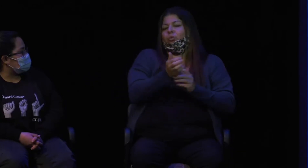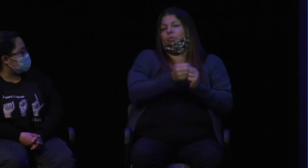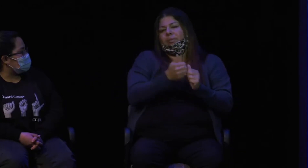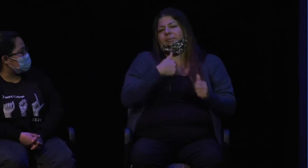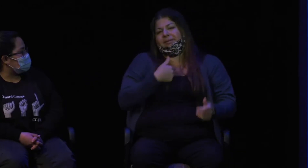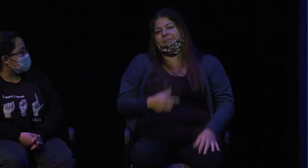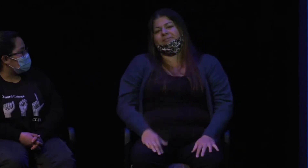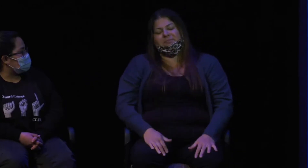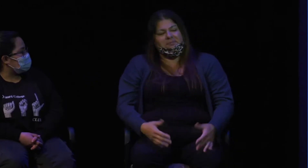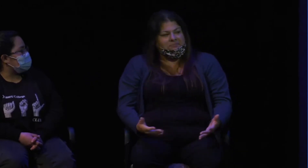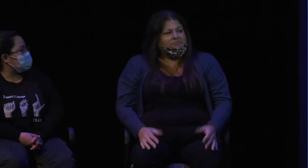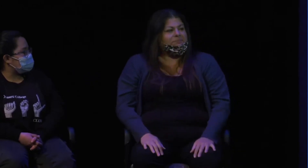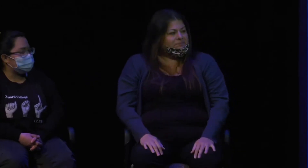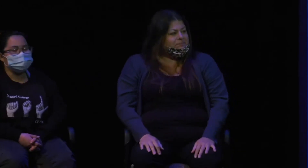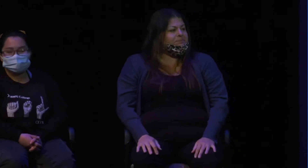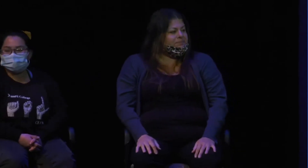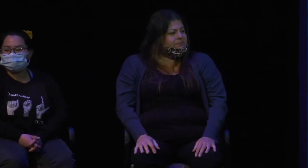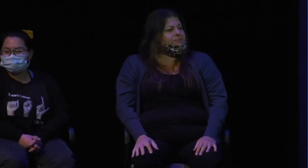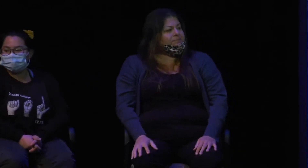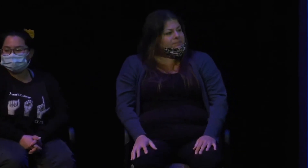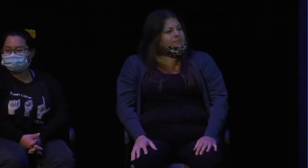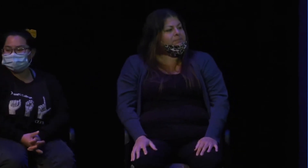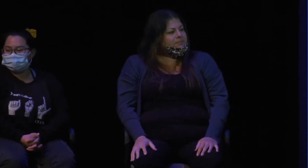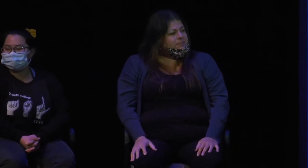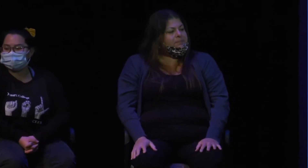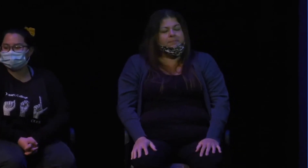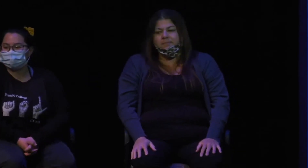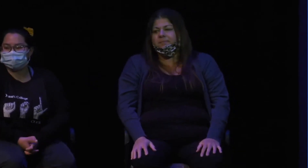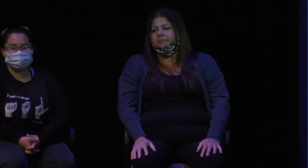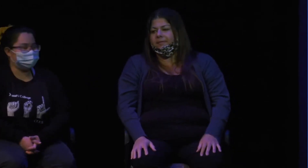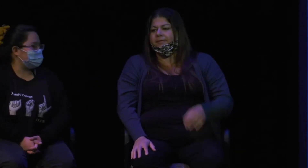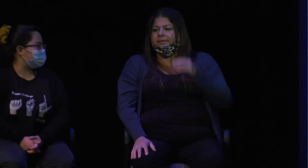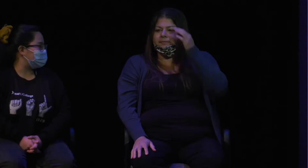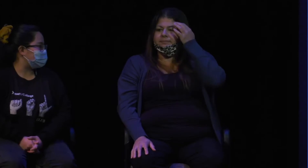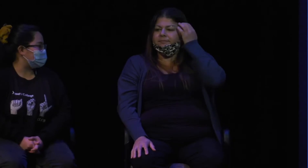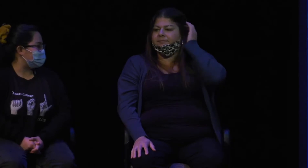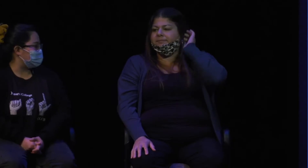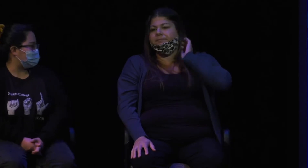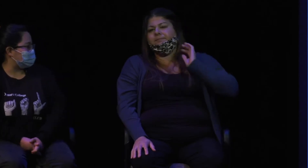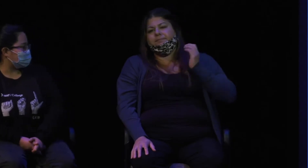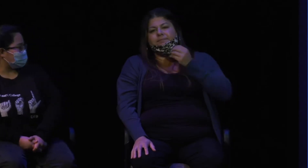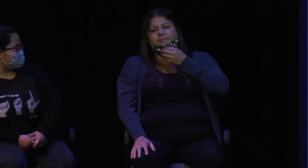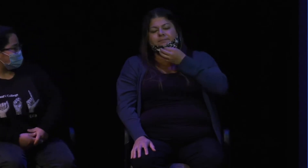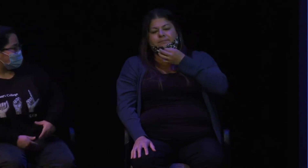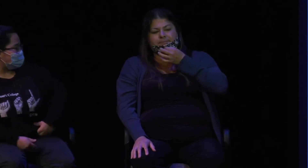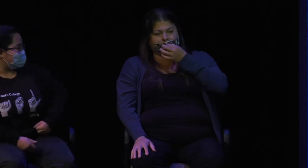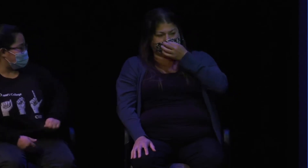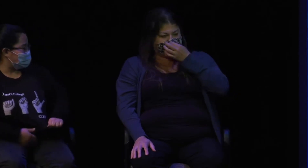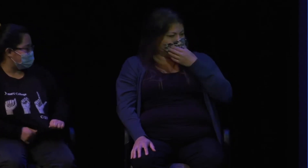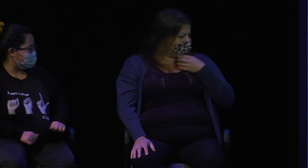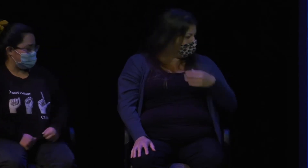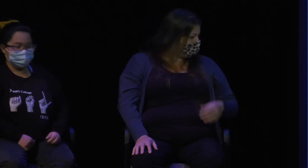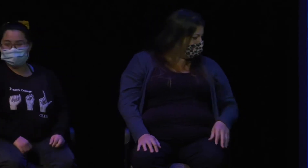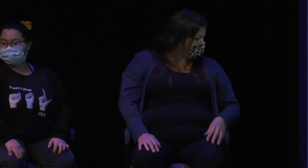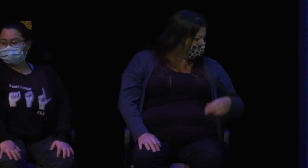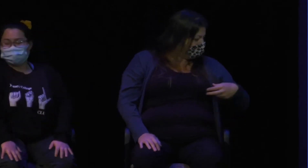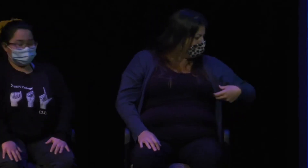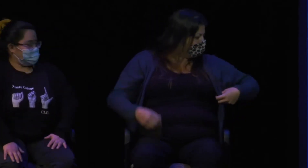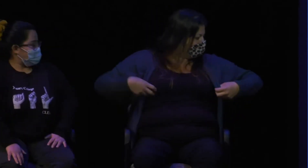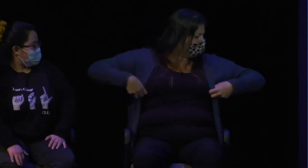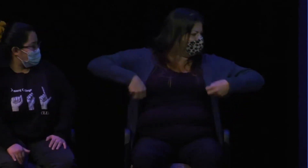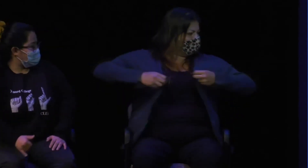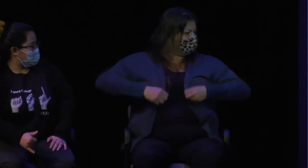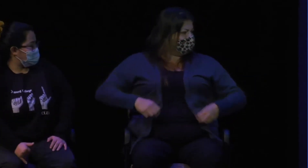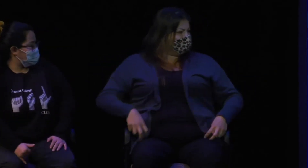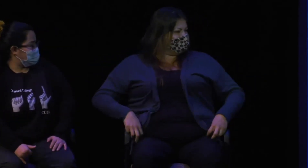those emotions don't go away. But I think that there was some gratefulness for her or him supporting